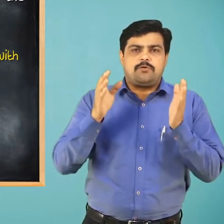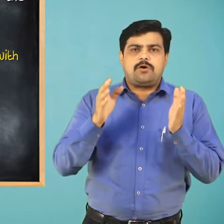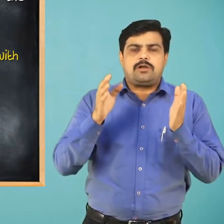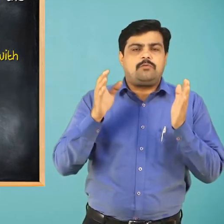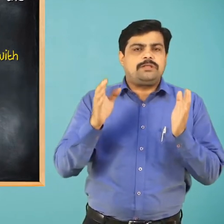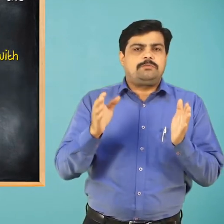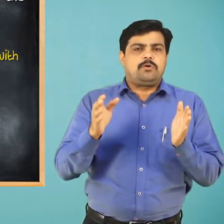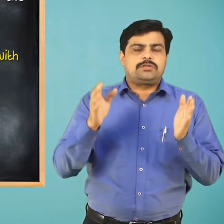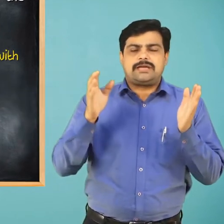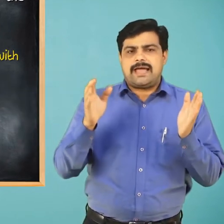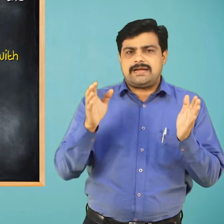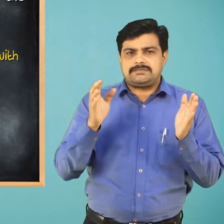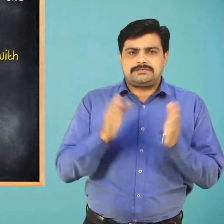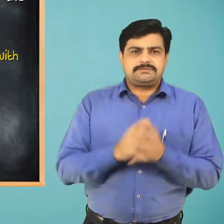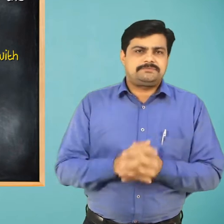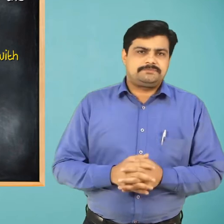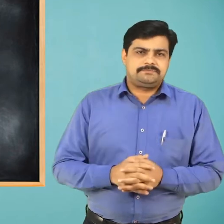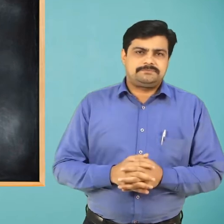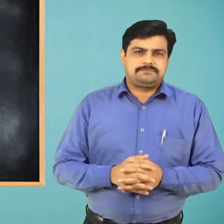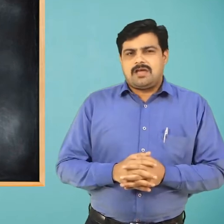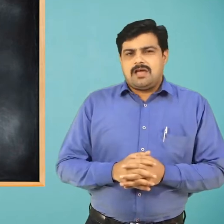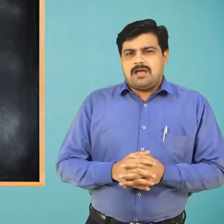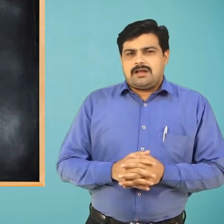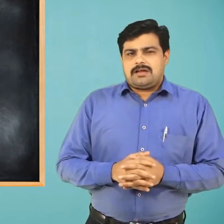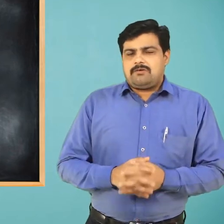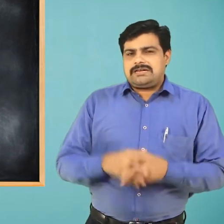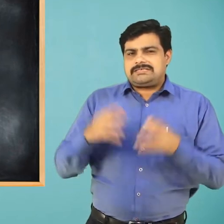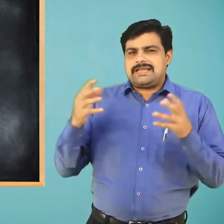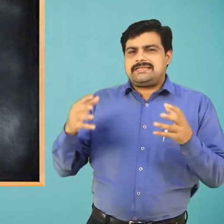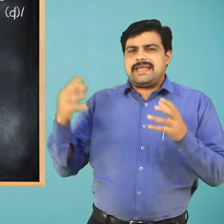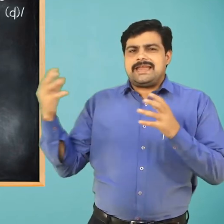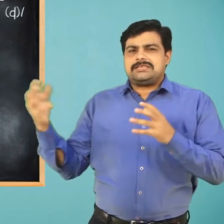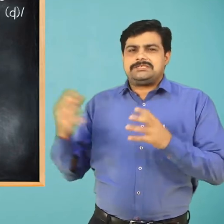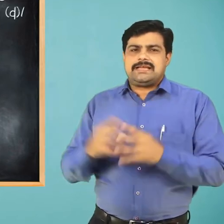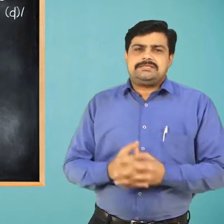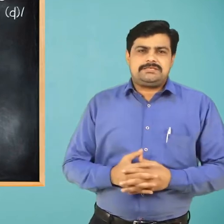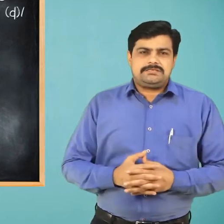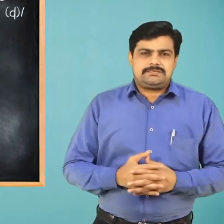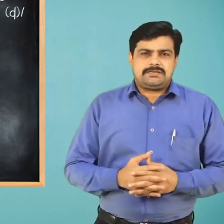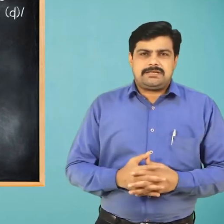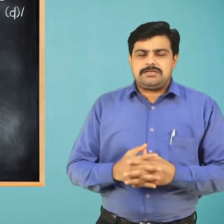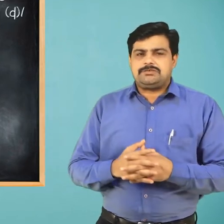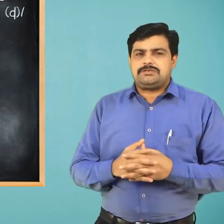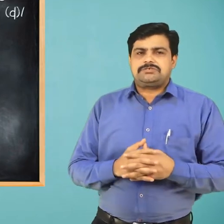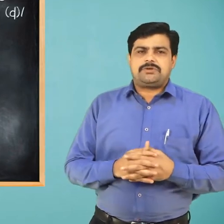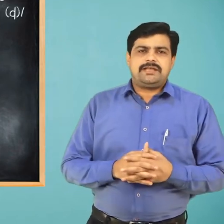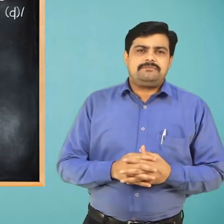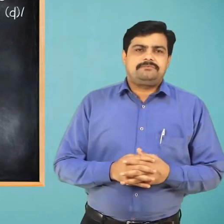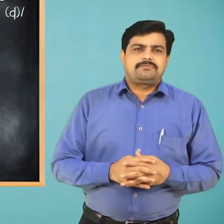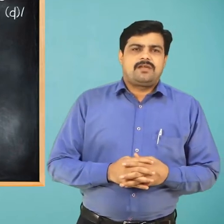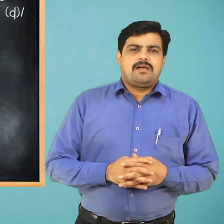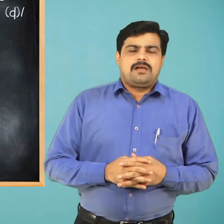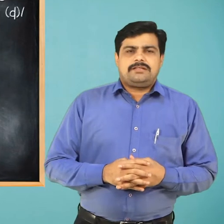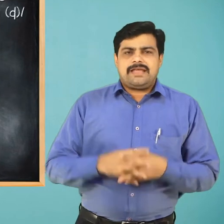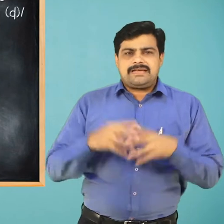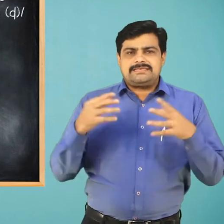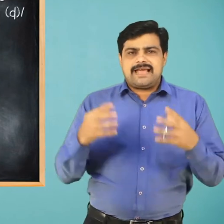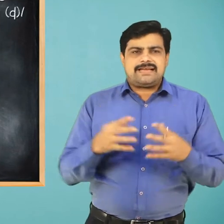wall with both hands. Now let's take the another sentence that is on the screen. The executive